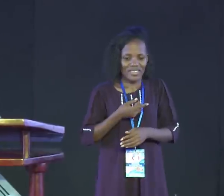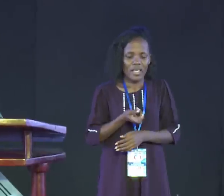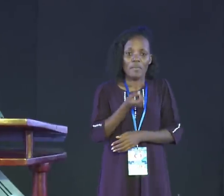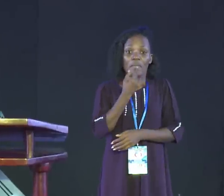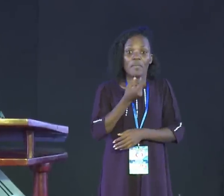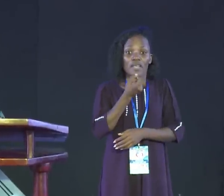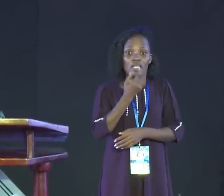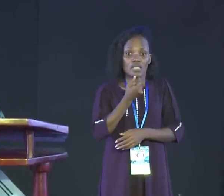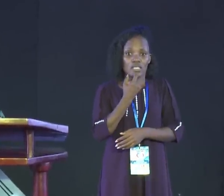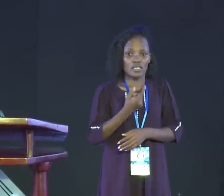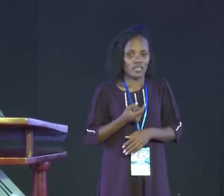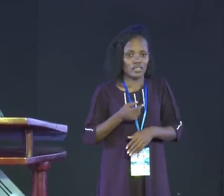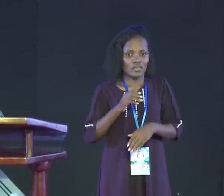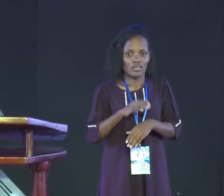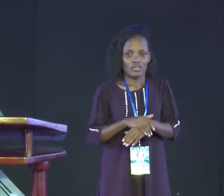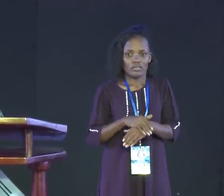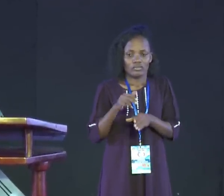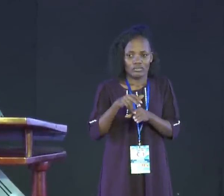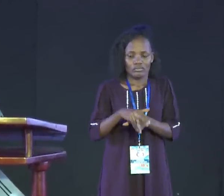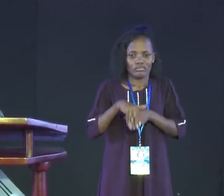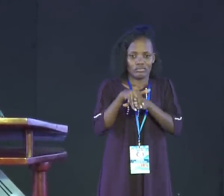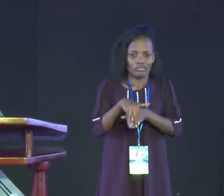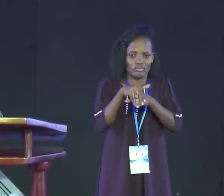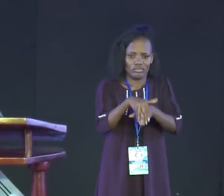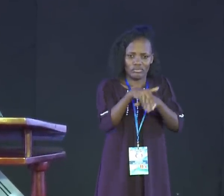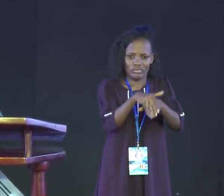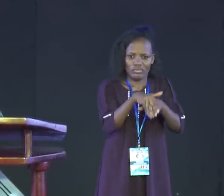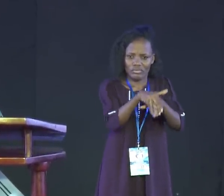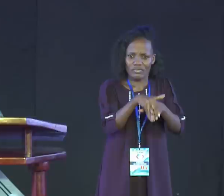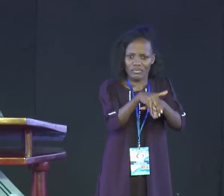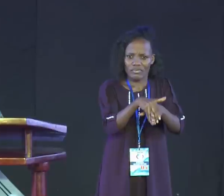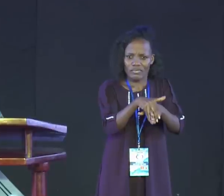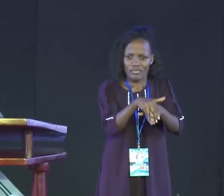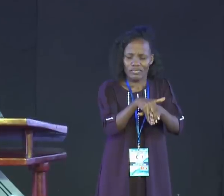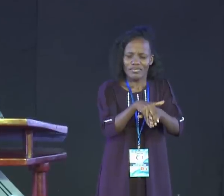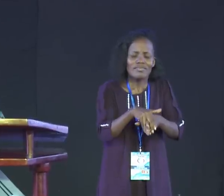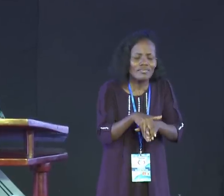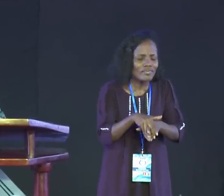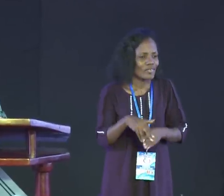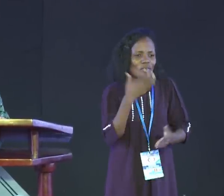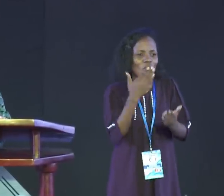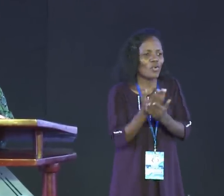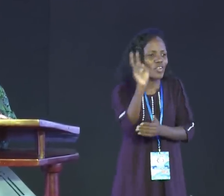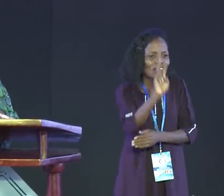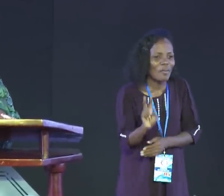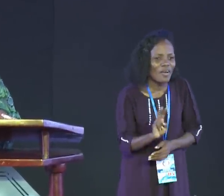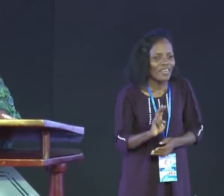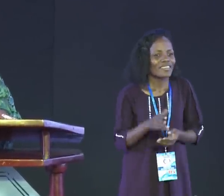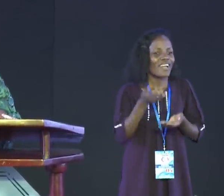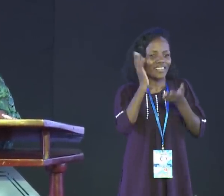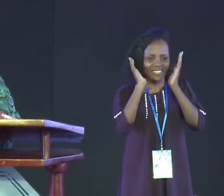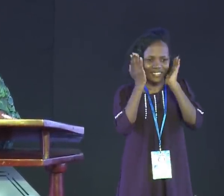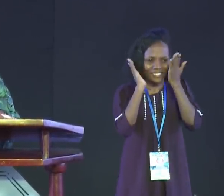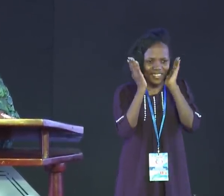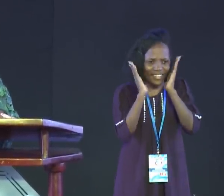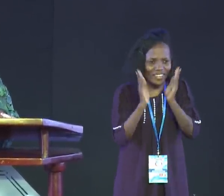Has medicine on his donkey. Alina eddagala lyateeka ku biwundu. He has